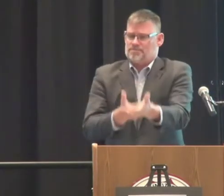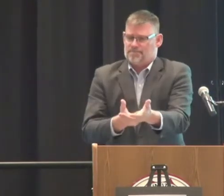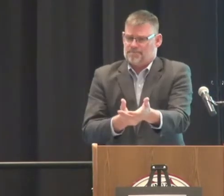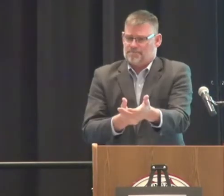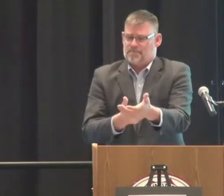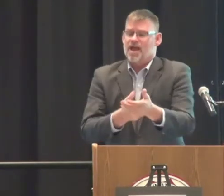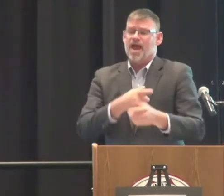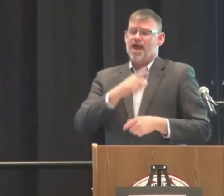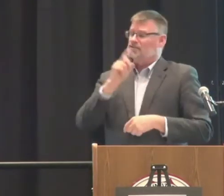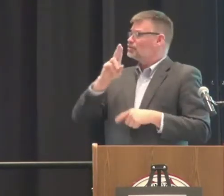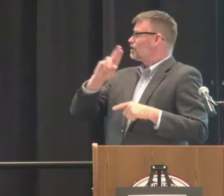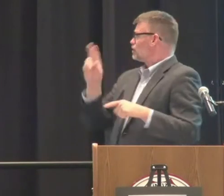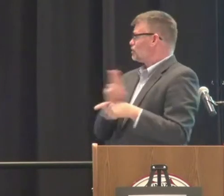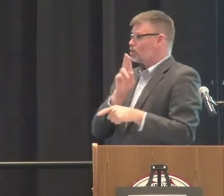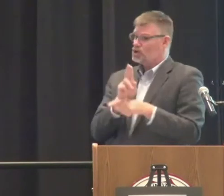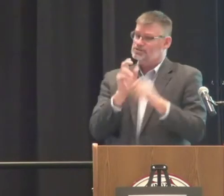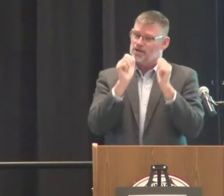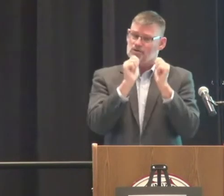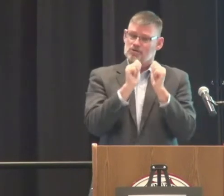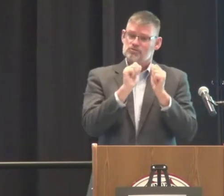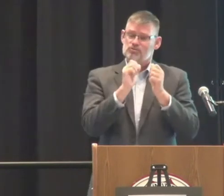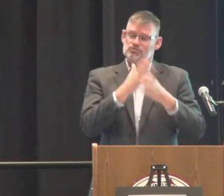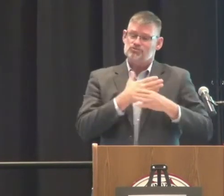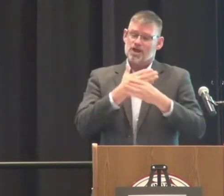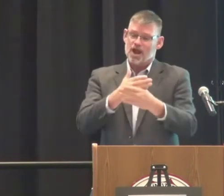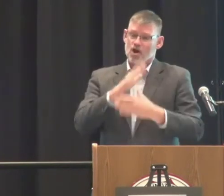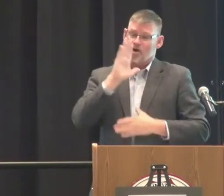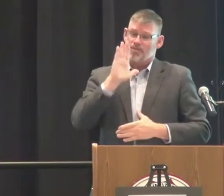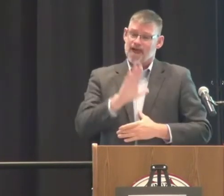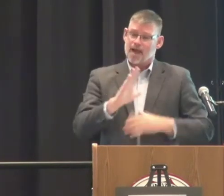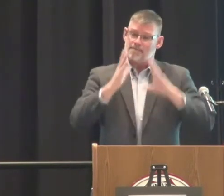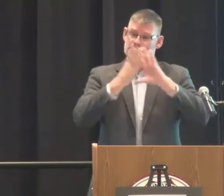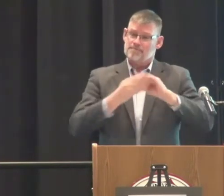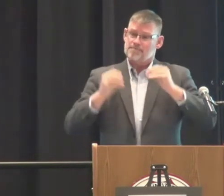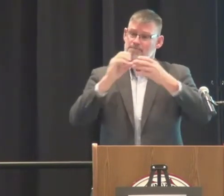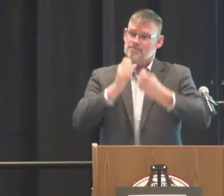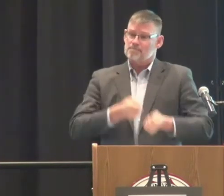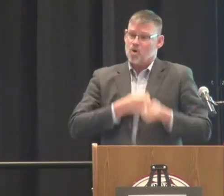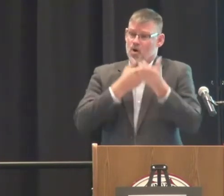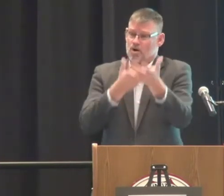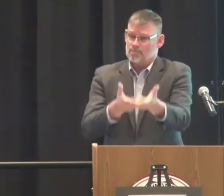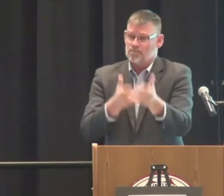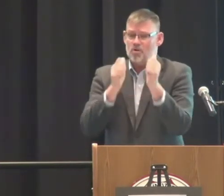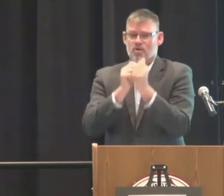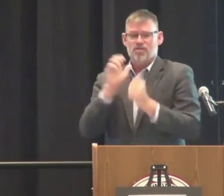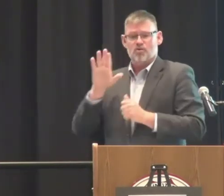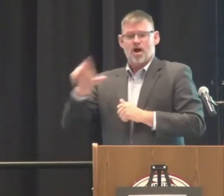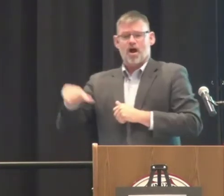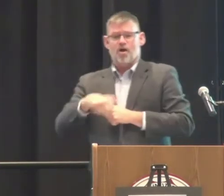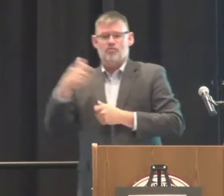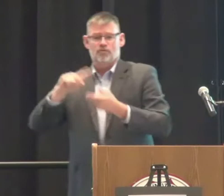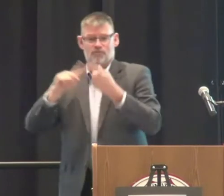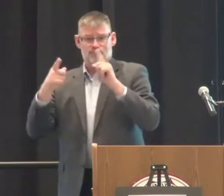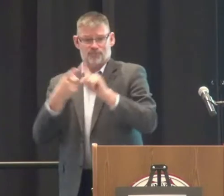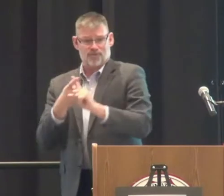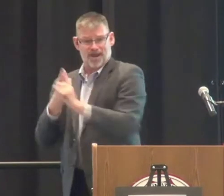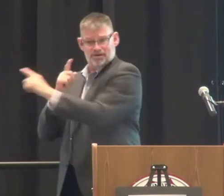by the story, the narrative of the poem, that she decided to share this poem with her other